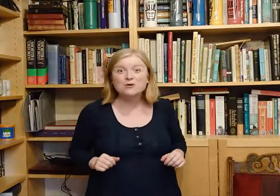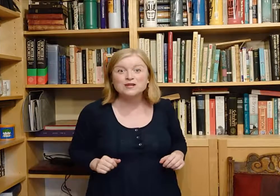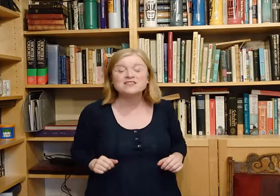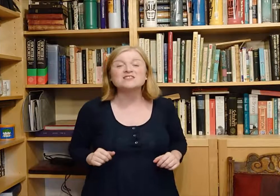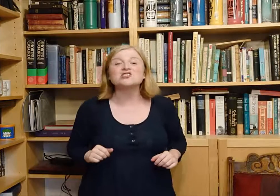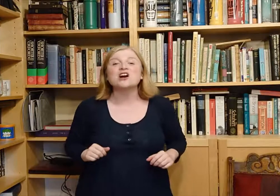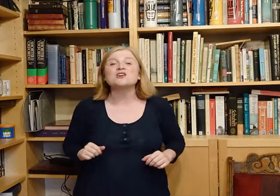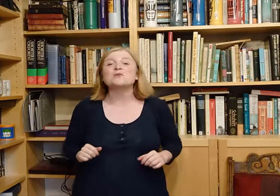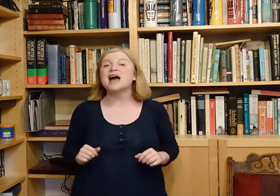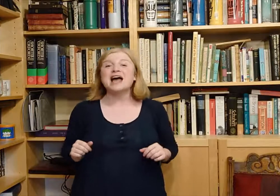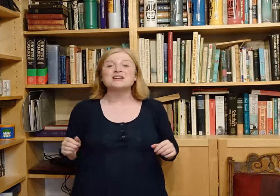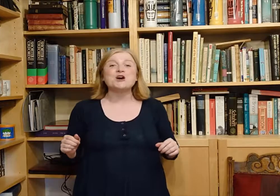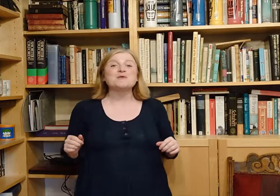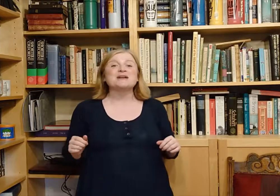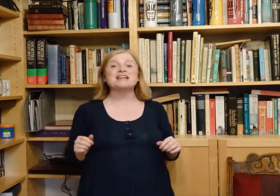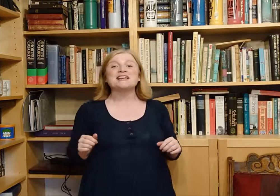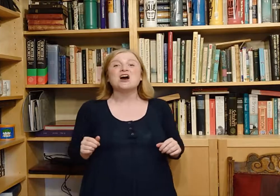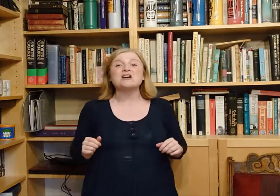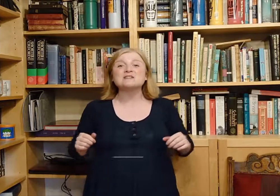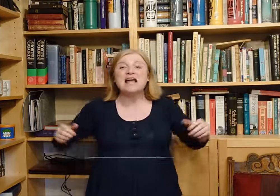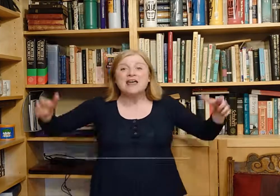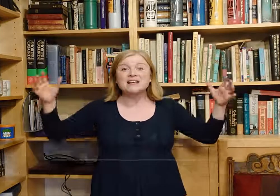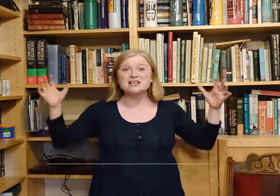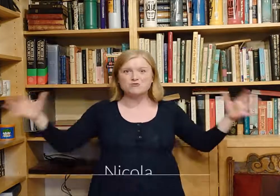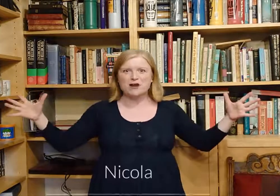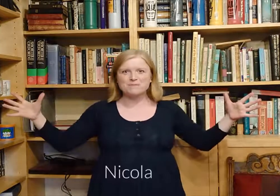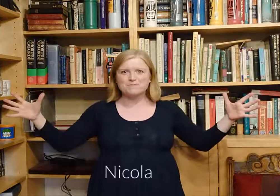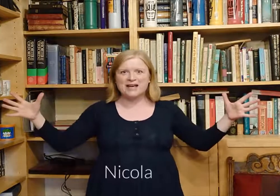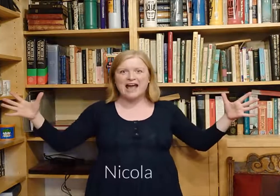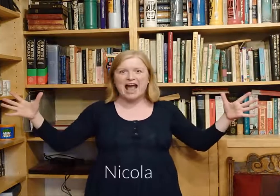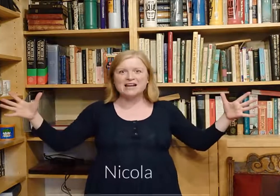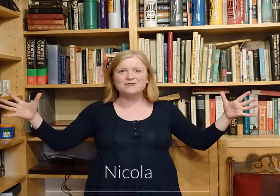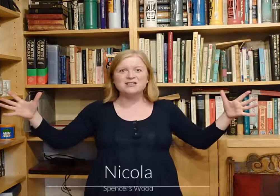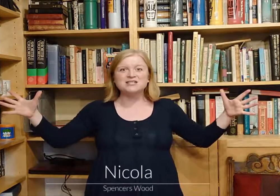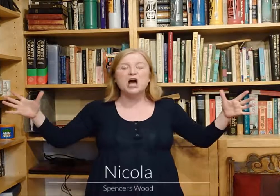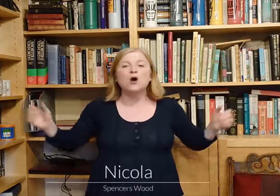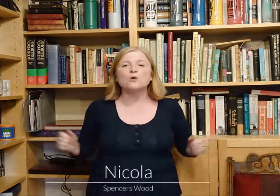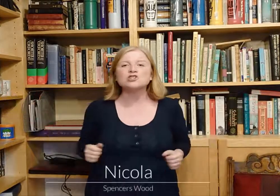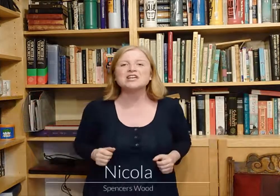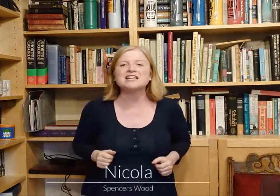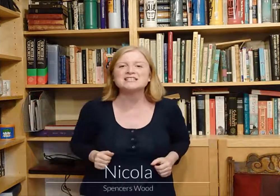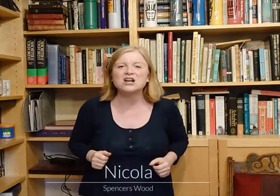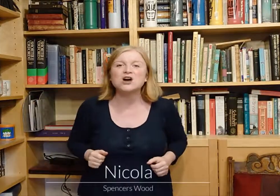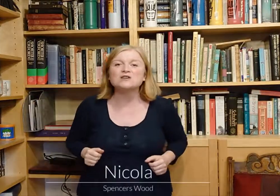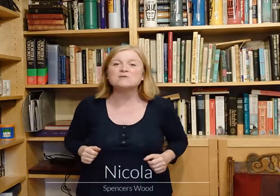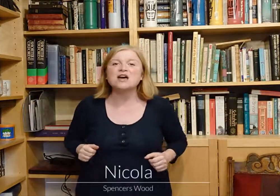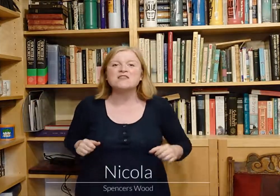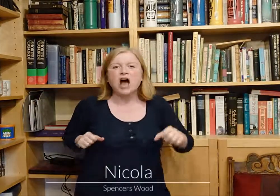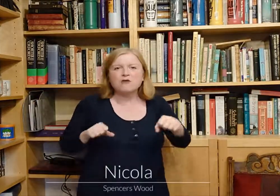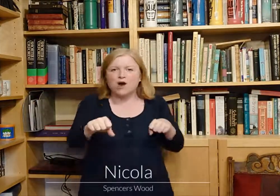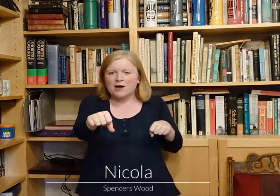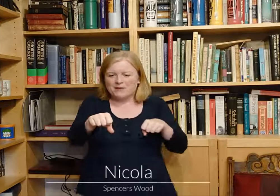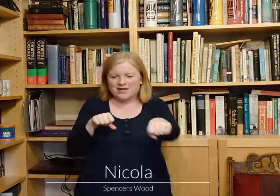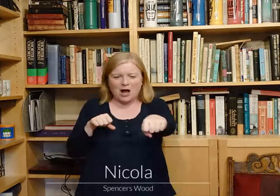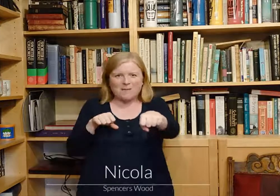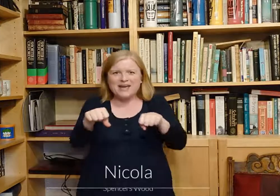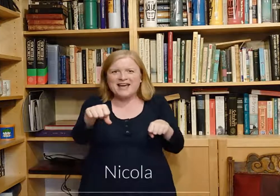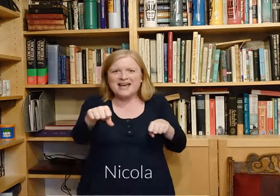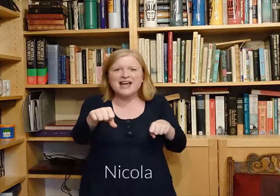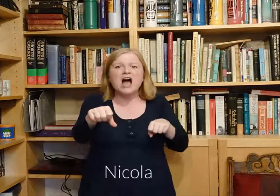Down in the jungle where nobody goes, there's a great big elephant washing his clothes with a rubber dub here,